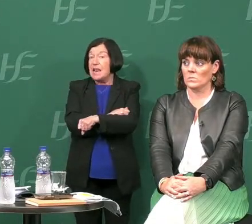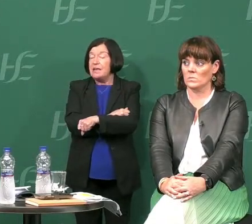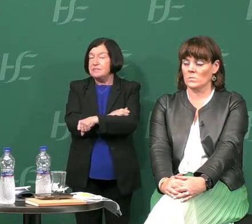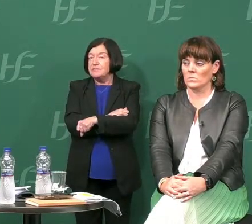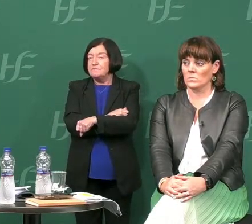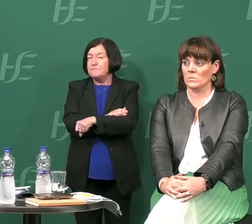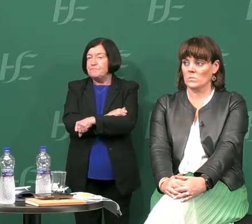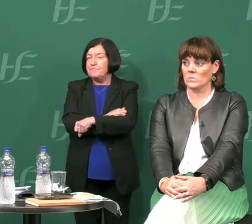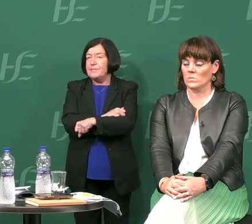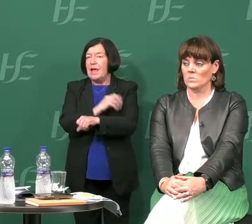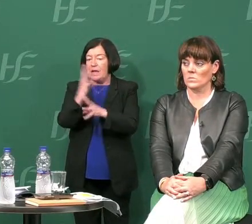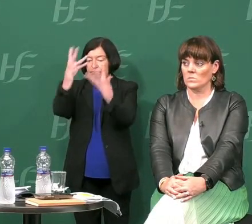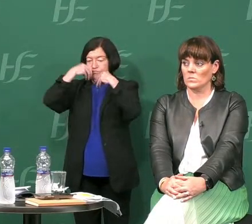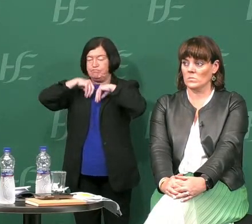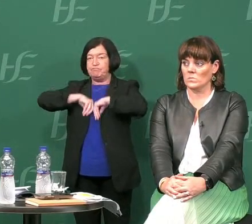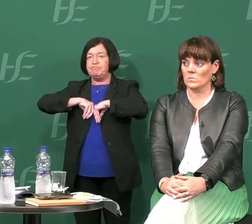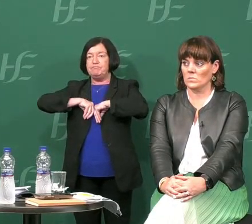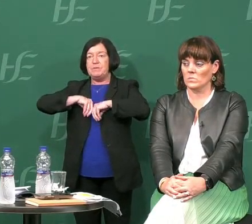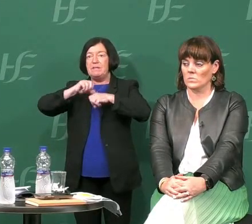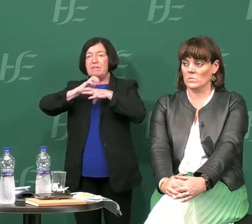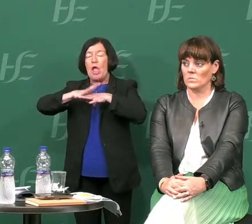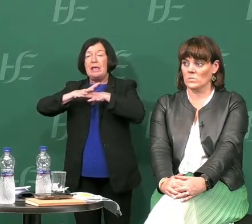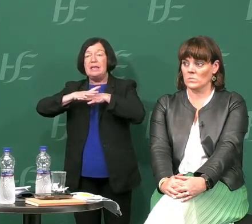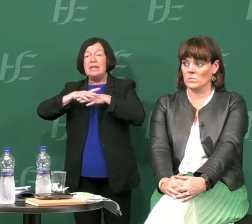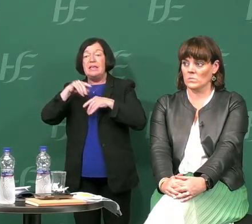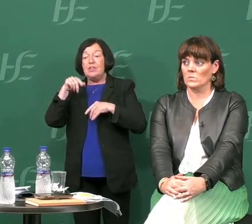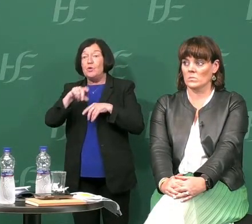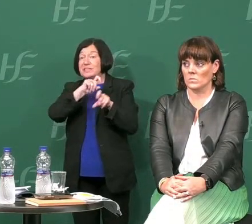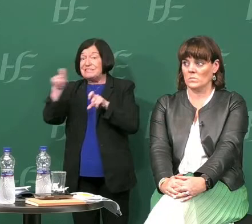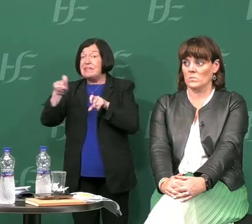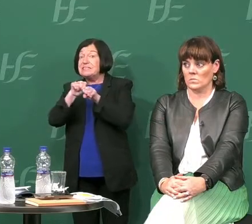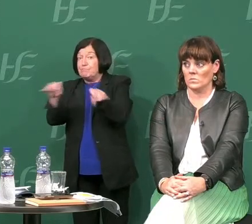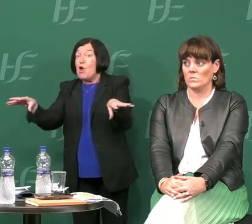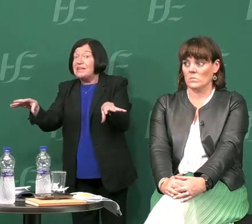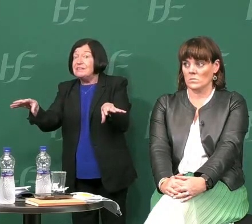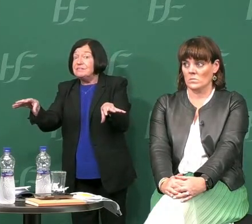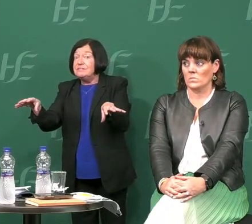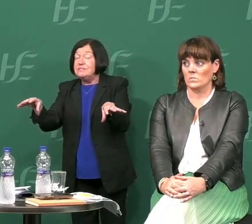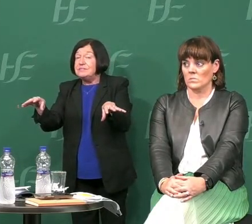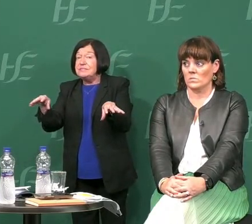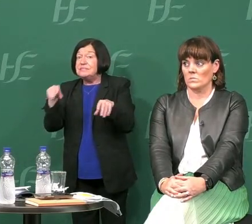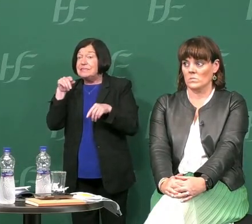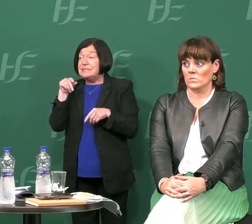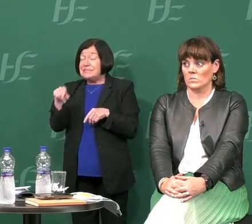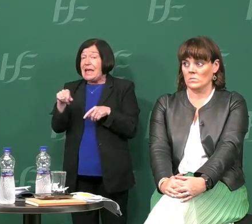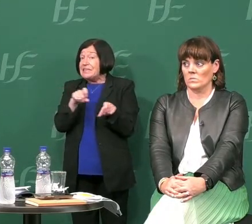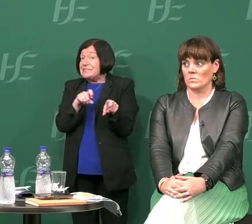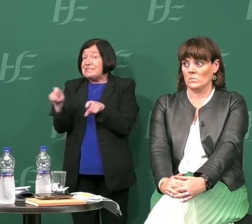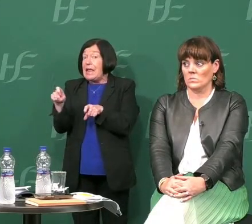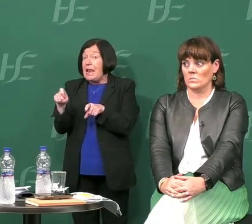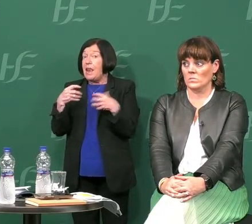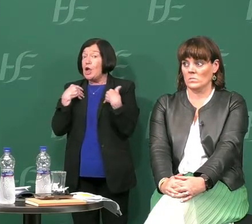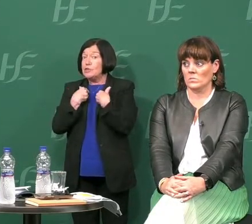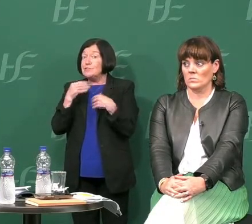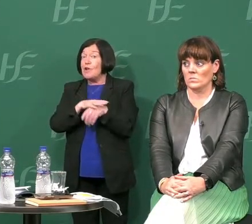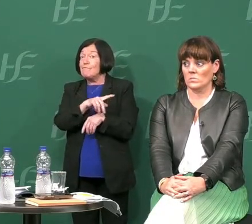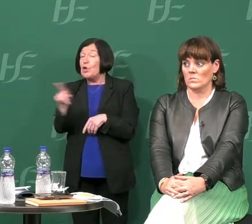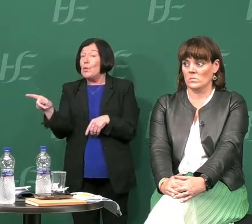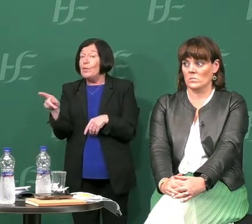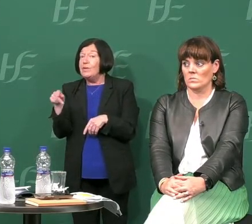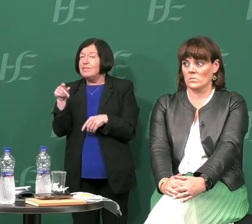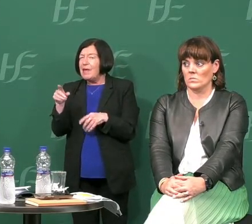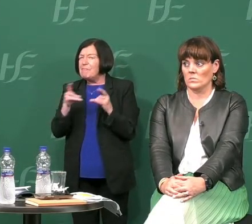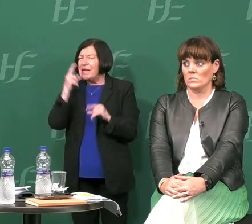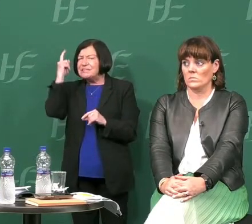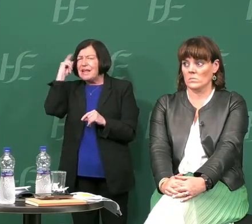and contract the virus asymptomatically, that you can still spread it. So is that still a concern for yourselves, if that